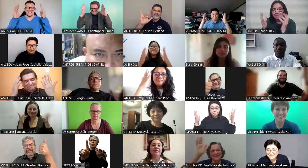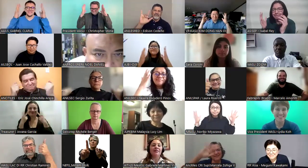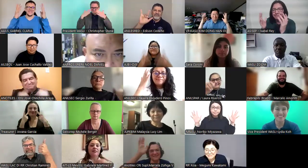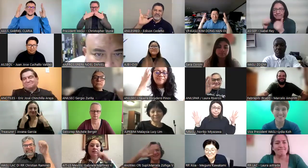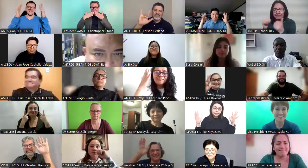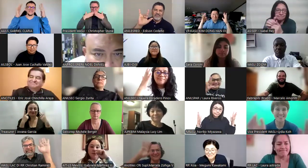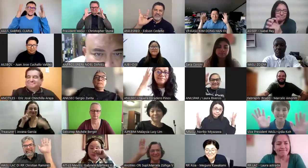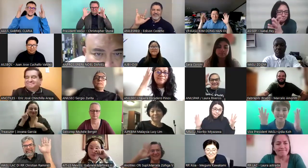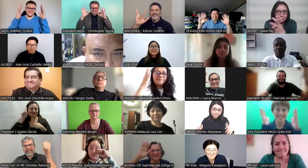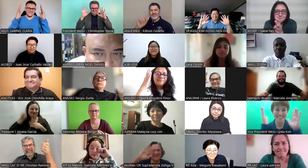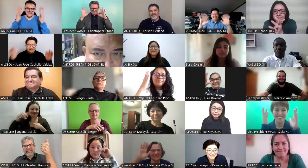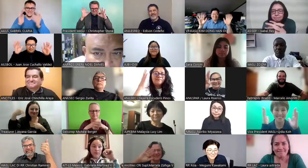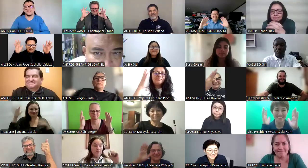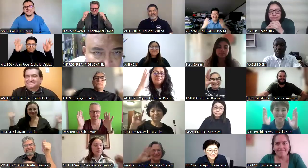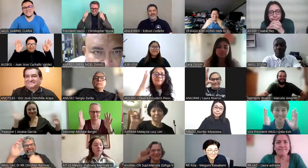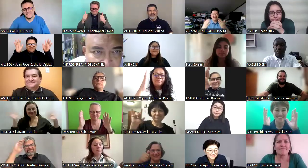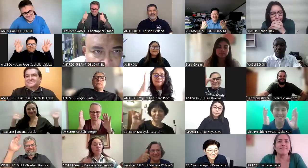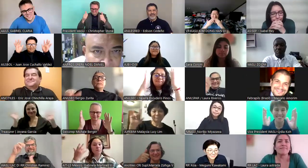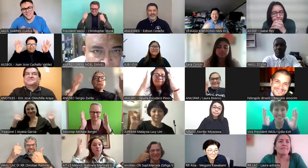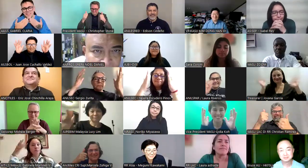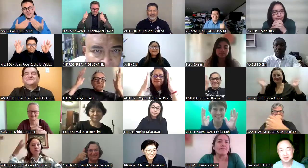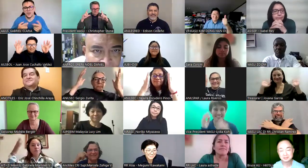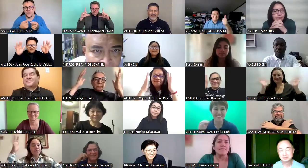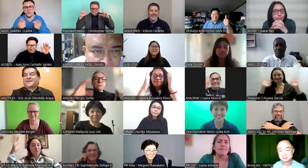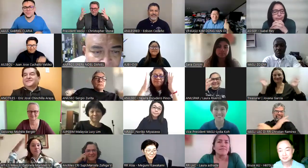Fantastic. Thank you. Thank you all so much.